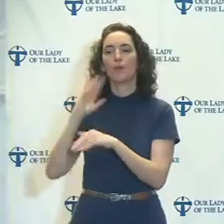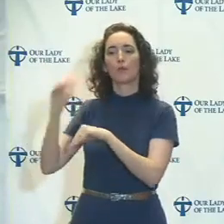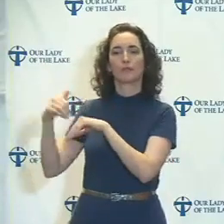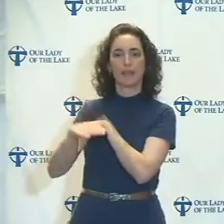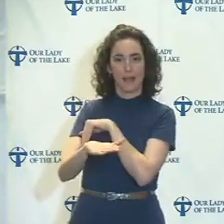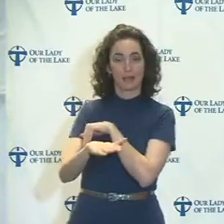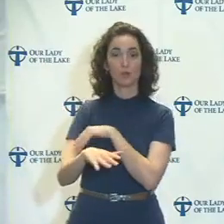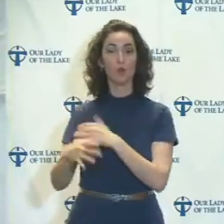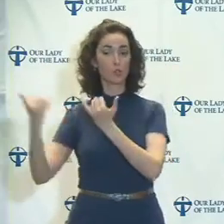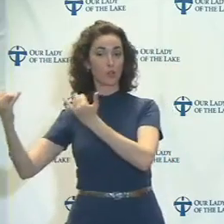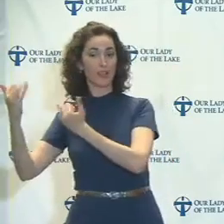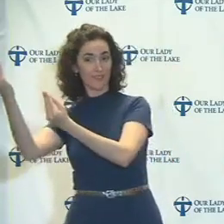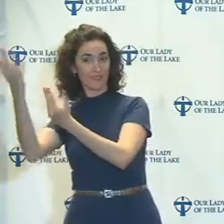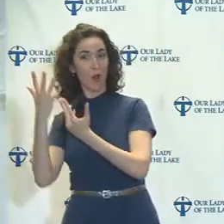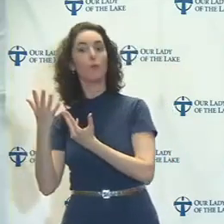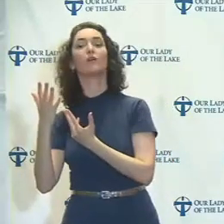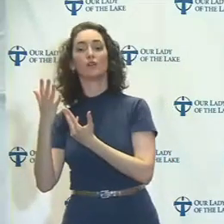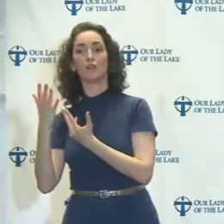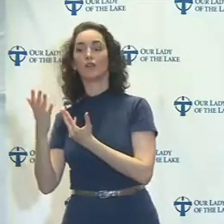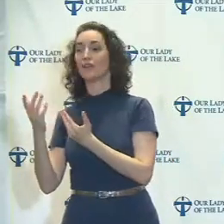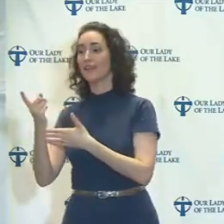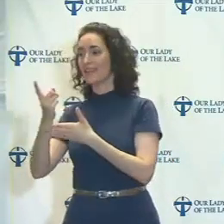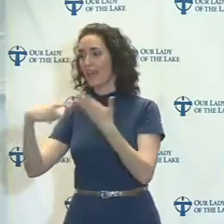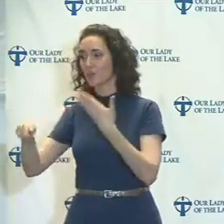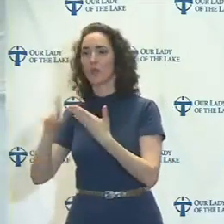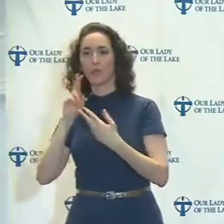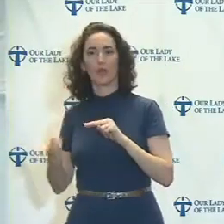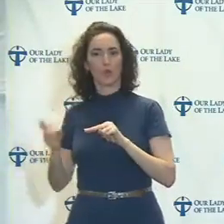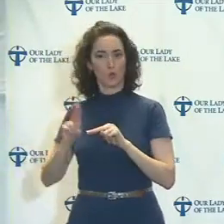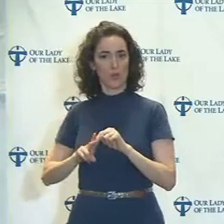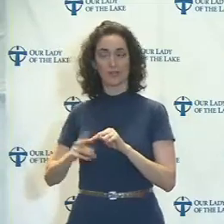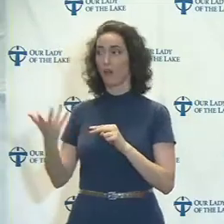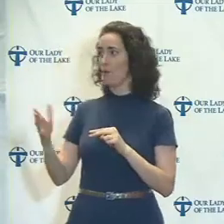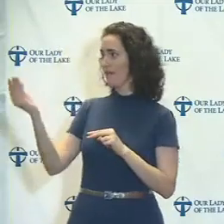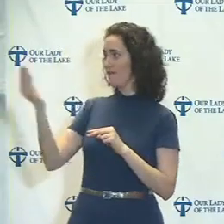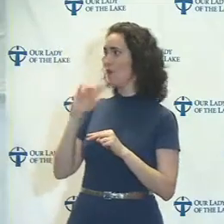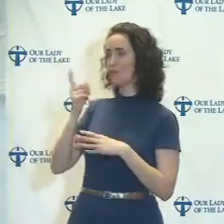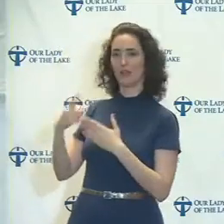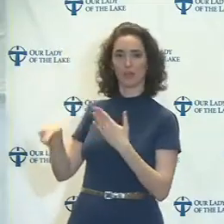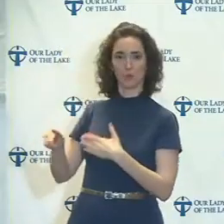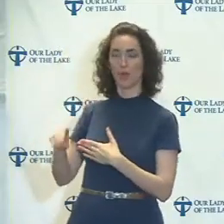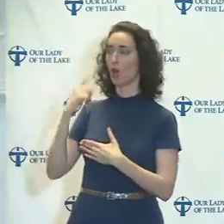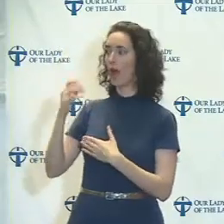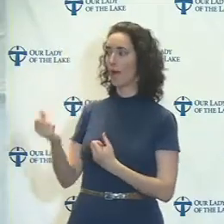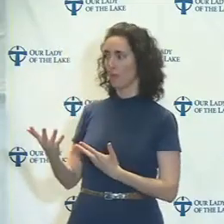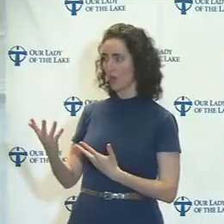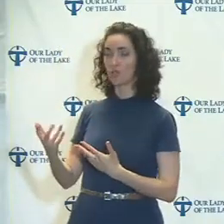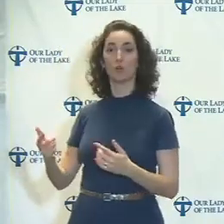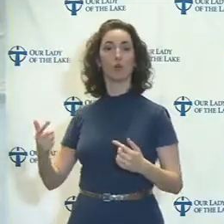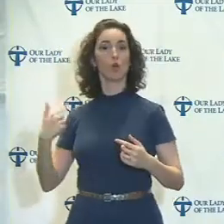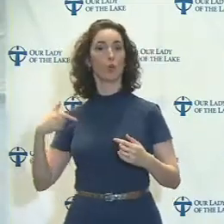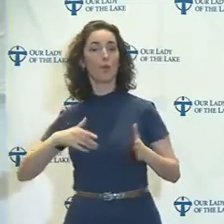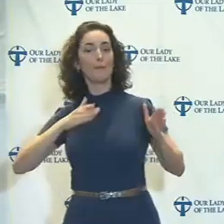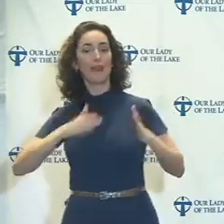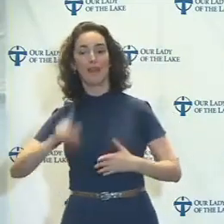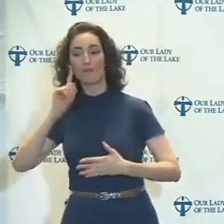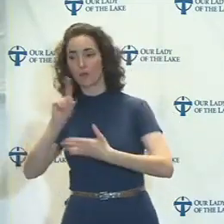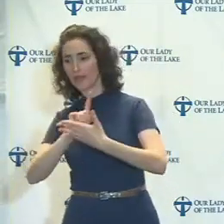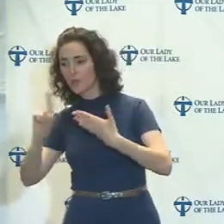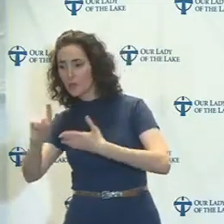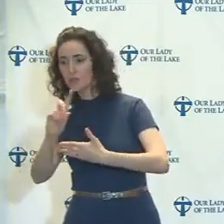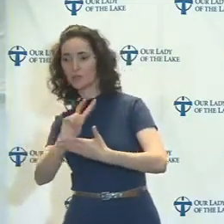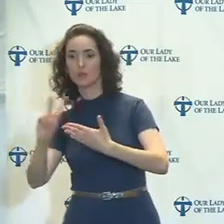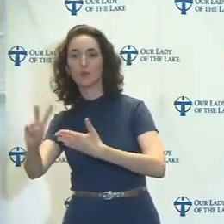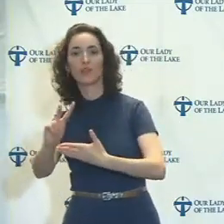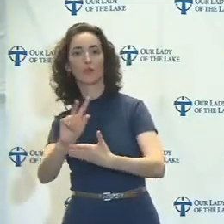that we're going to have an increase next week, and told us what that's going to look like, and that our planning for the next 3 weeks